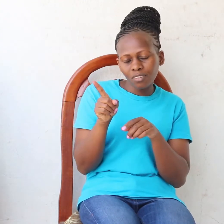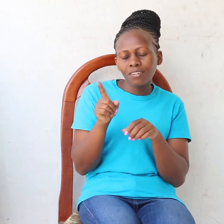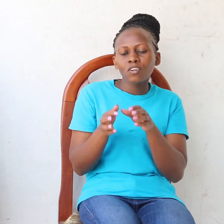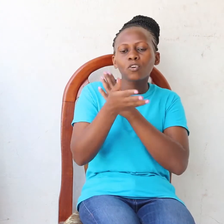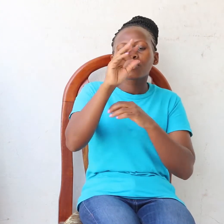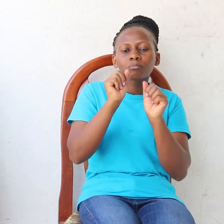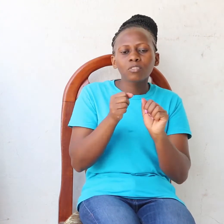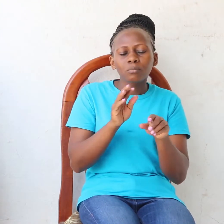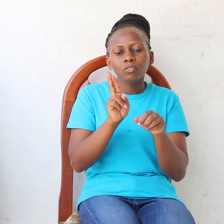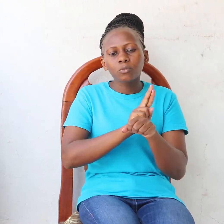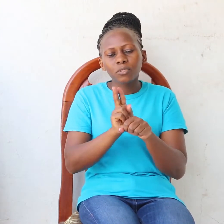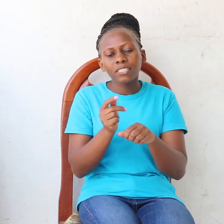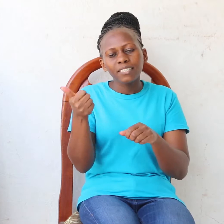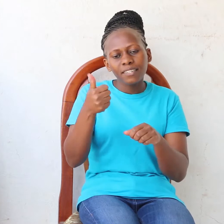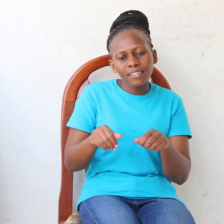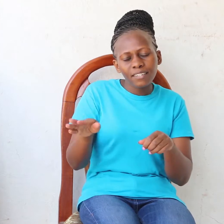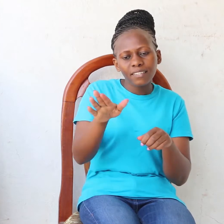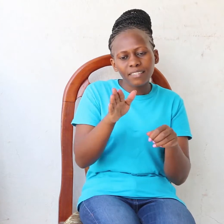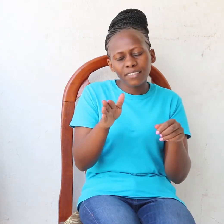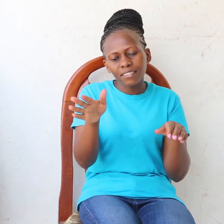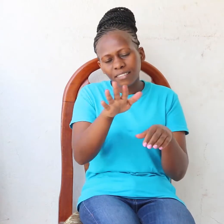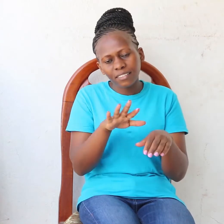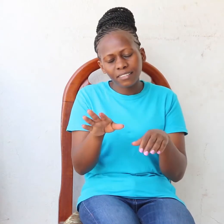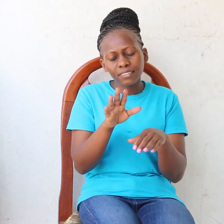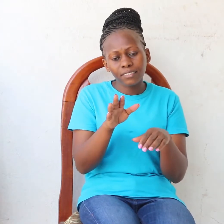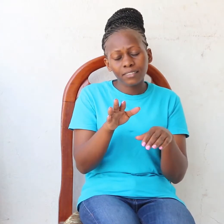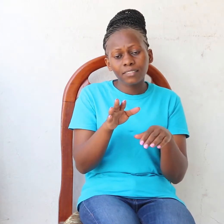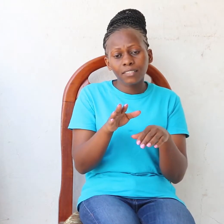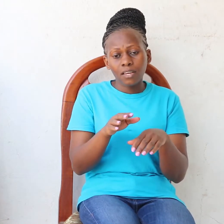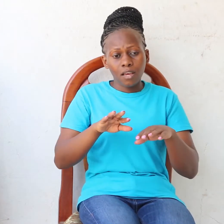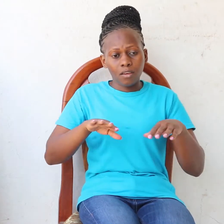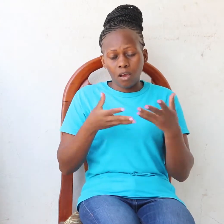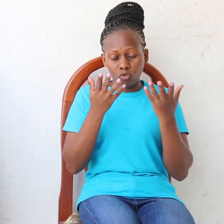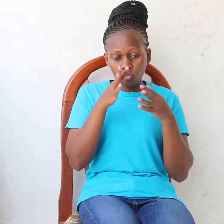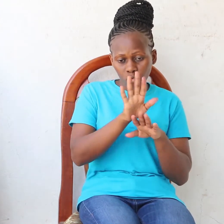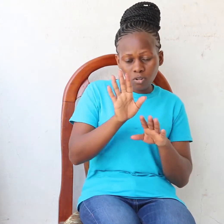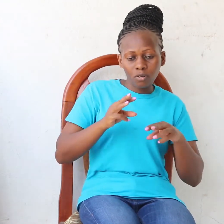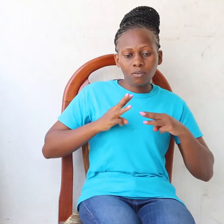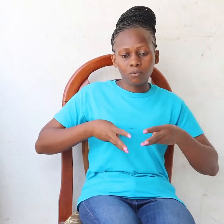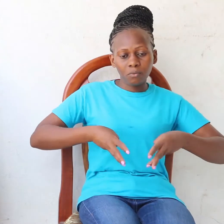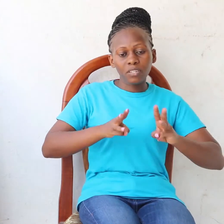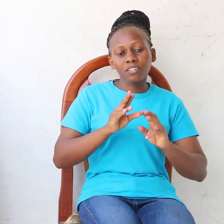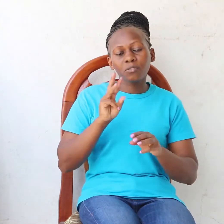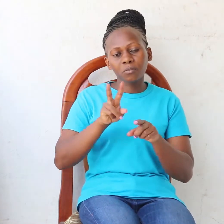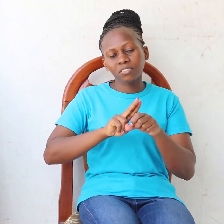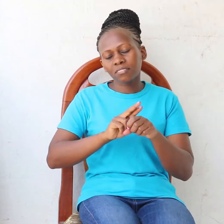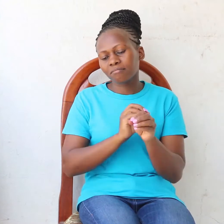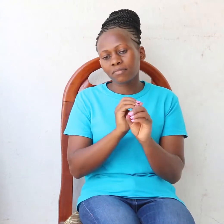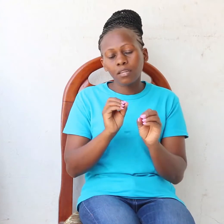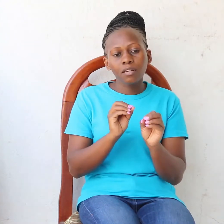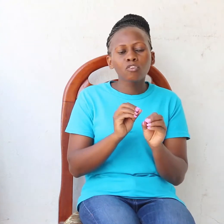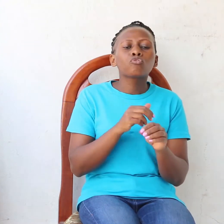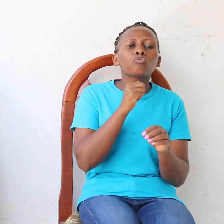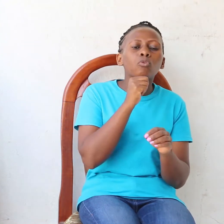and everything. He doesn't have to use the way you want him to. Don't let your past drown